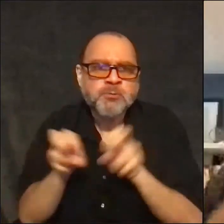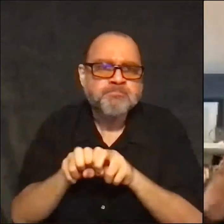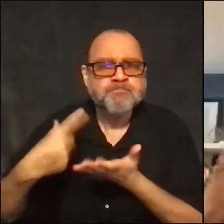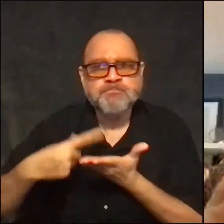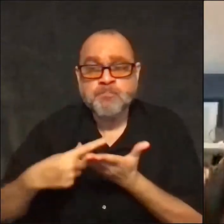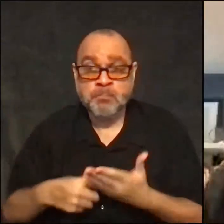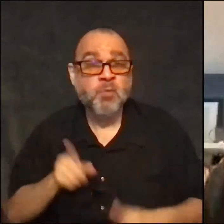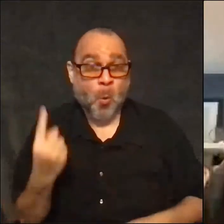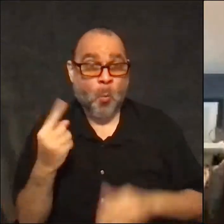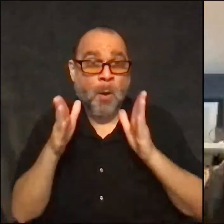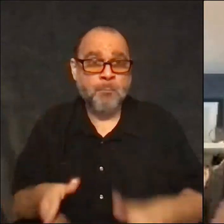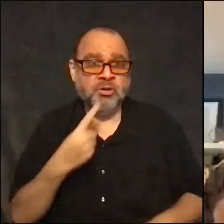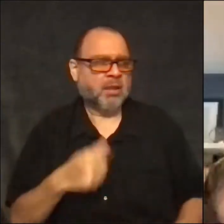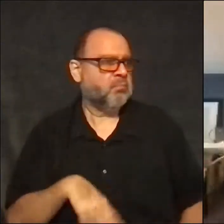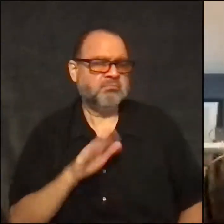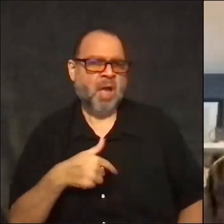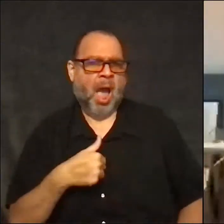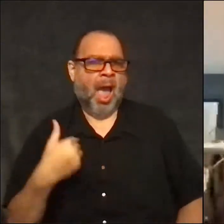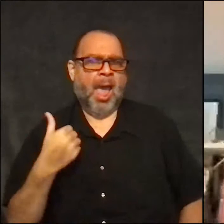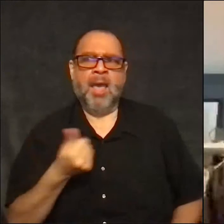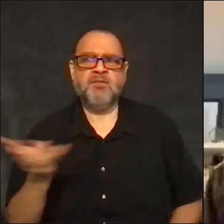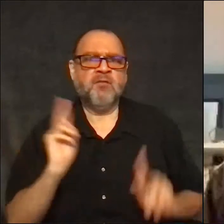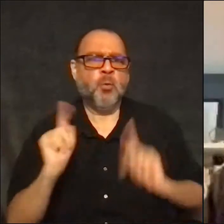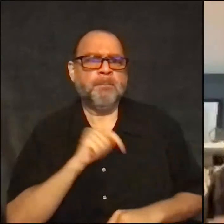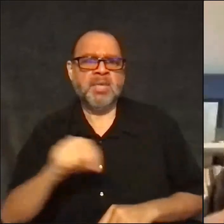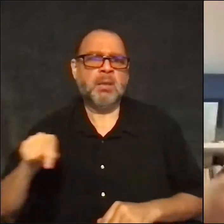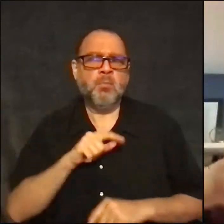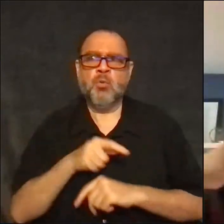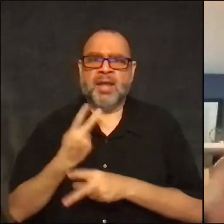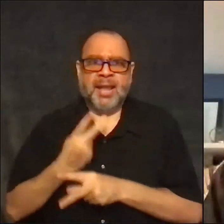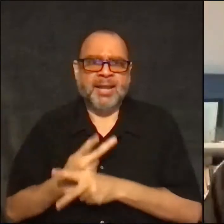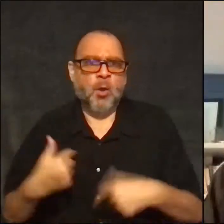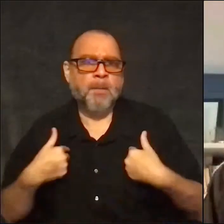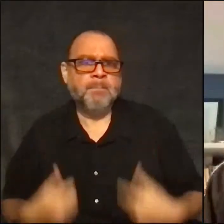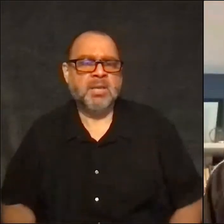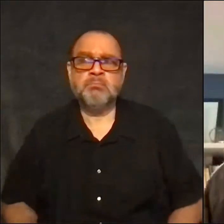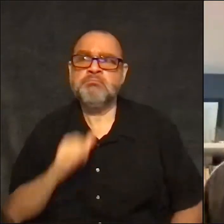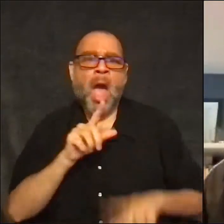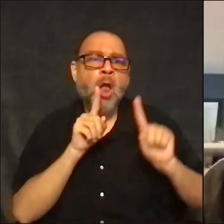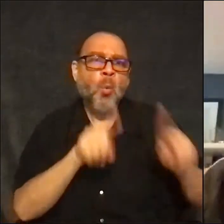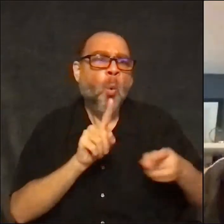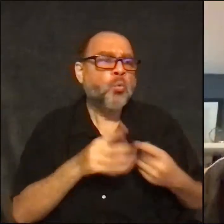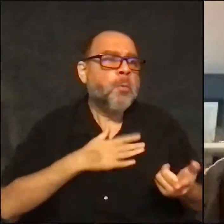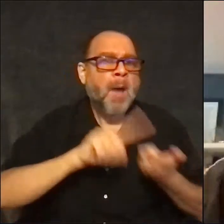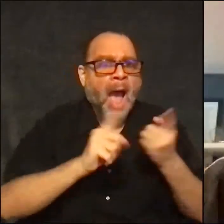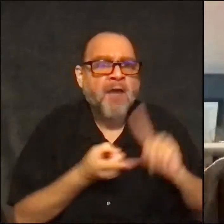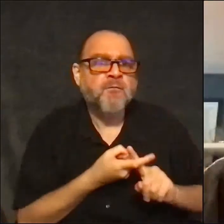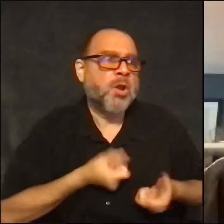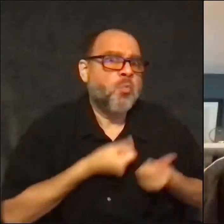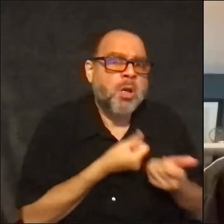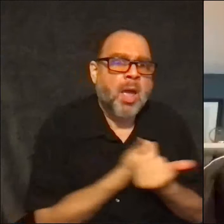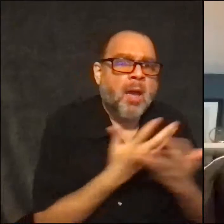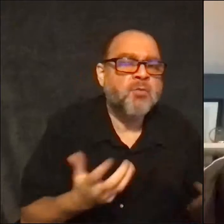me that take care of me. I don't go to my friend or my romantic partner for everything. I have people in my